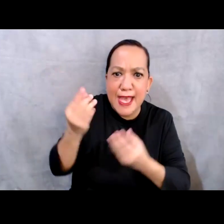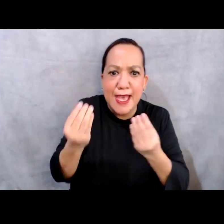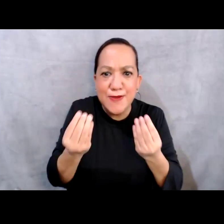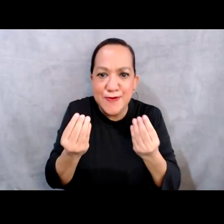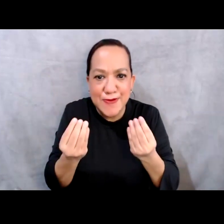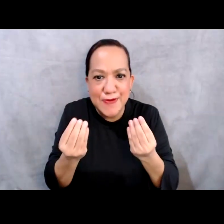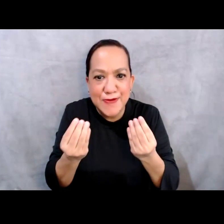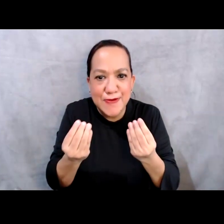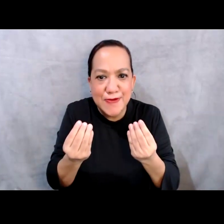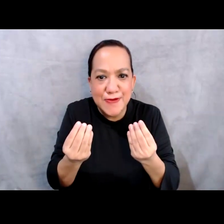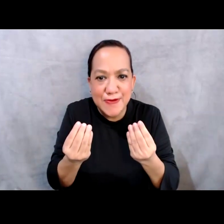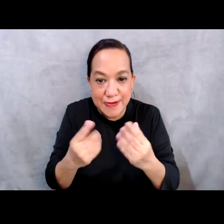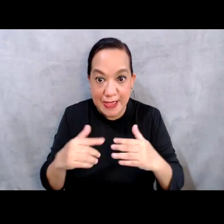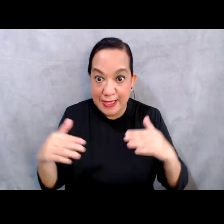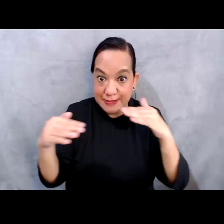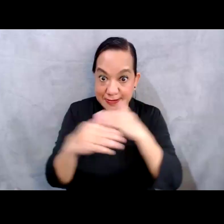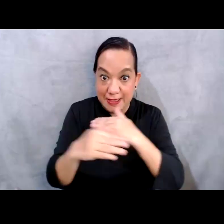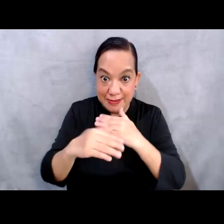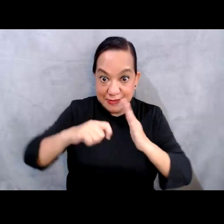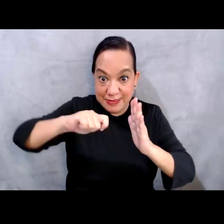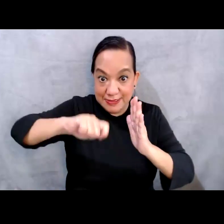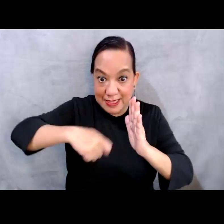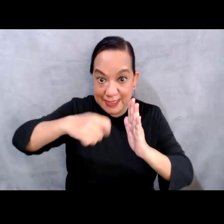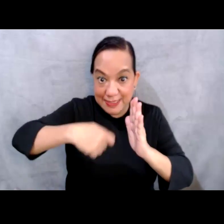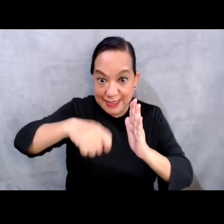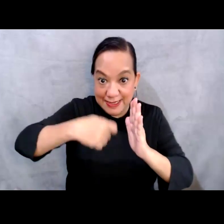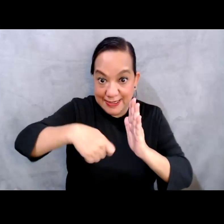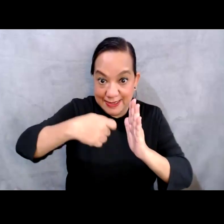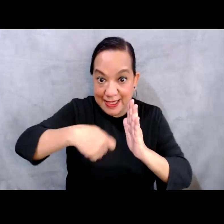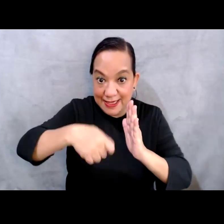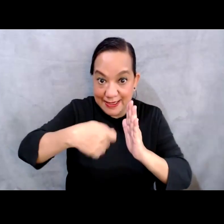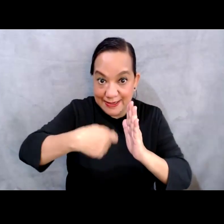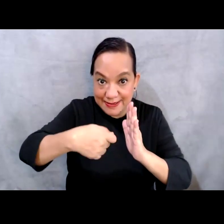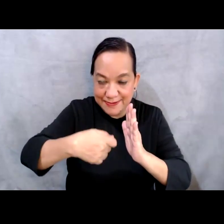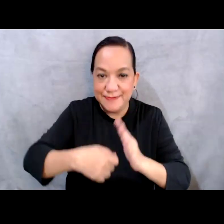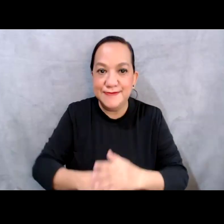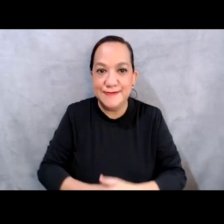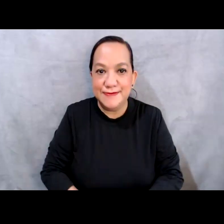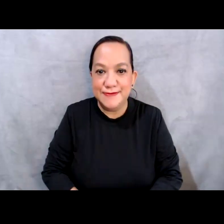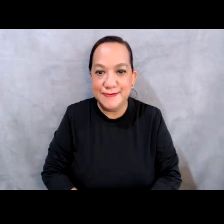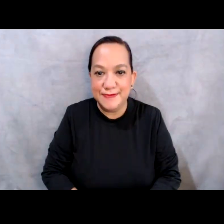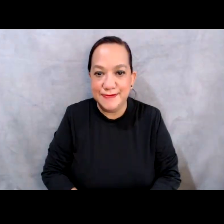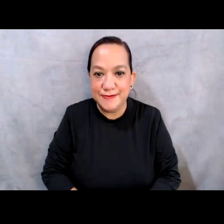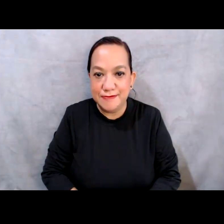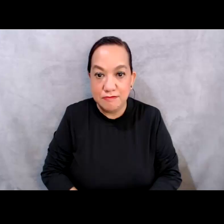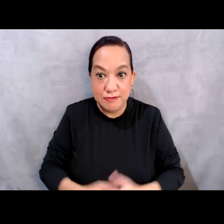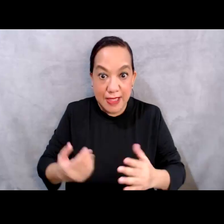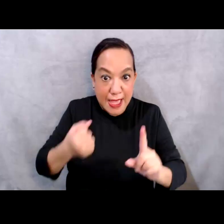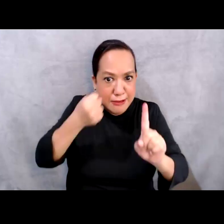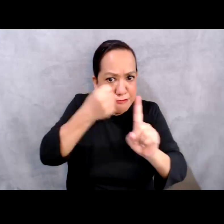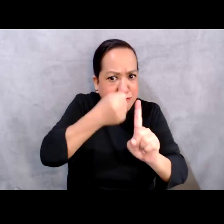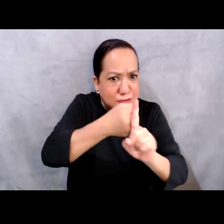first complaint is regarding the Kangchip to Tamenglong road project. So when the complaint was filed, I think the community